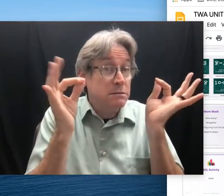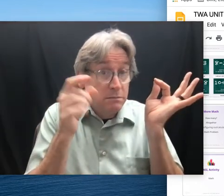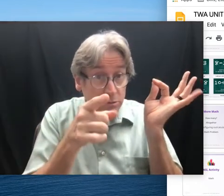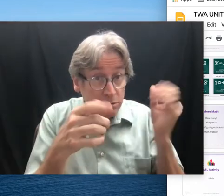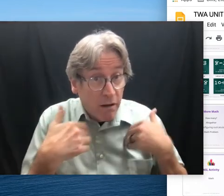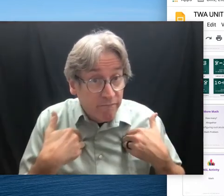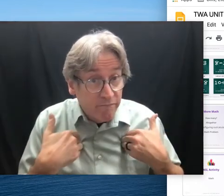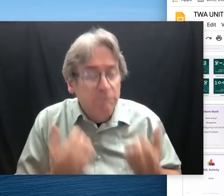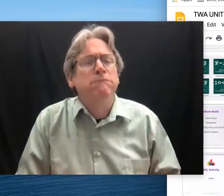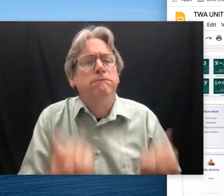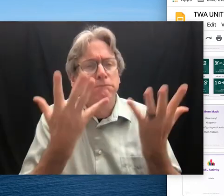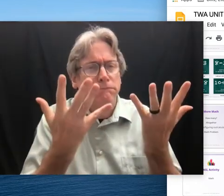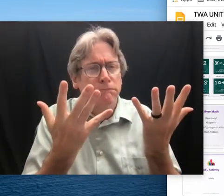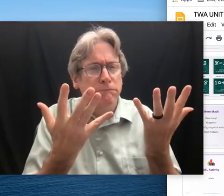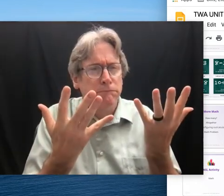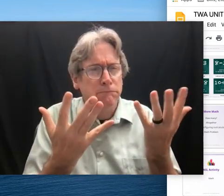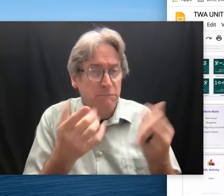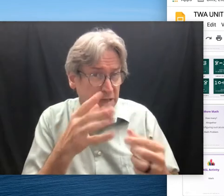cats.